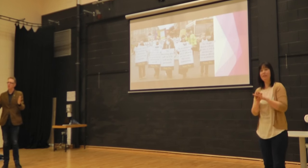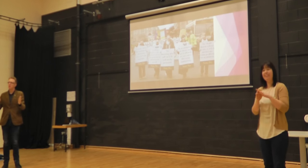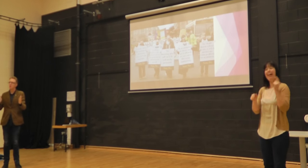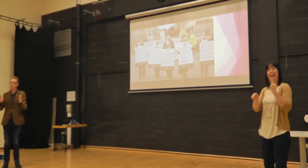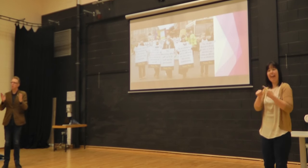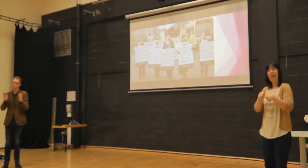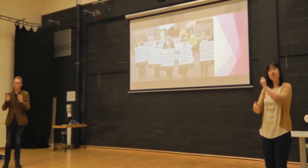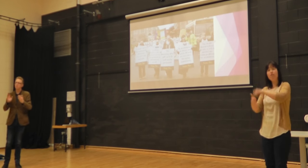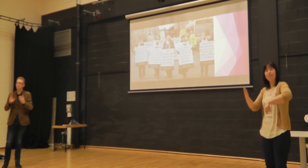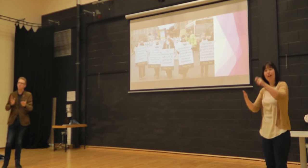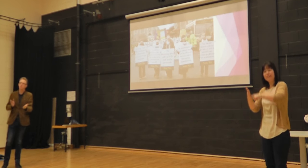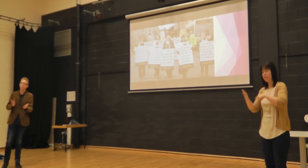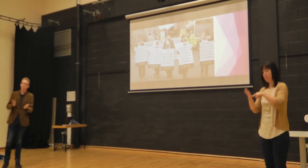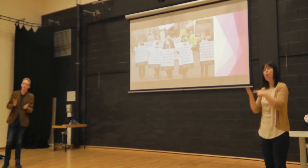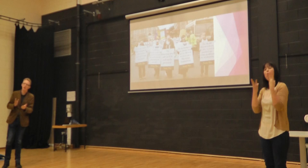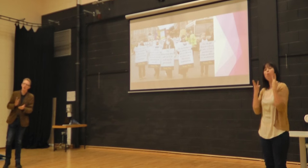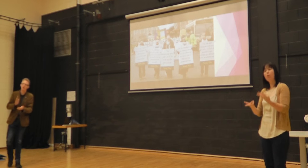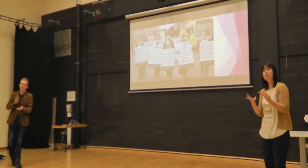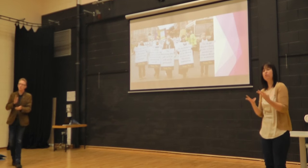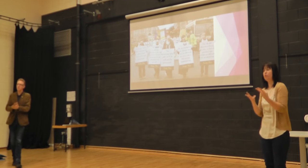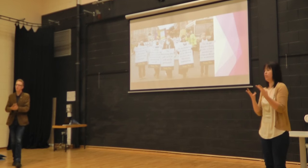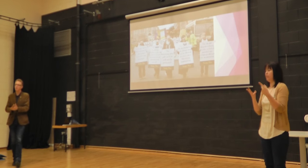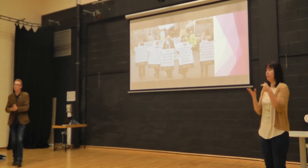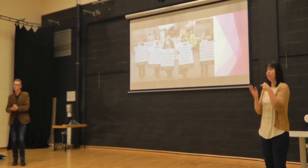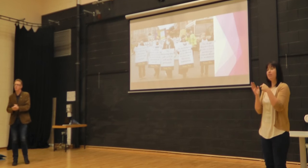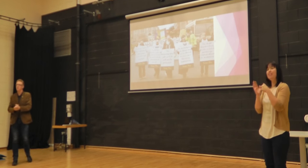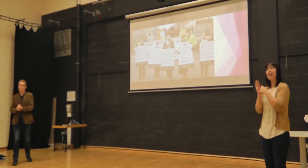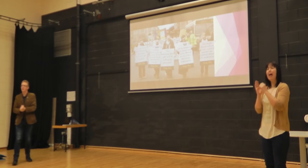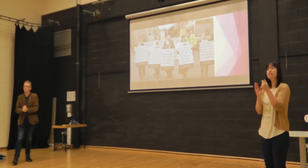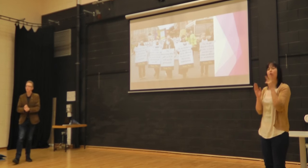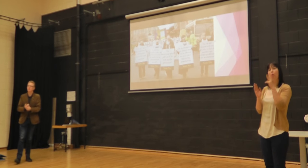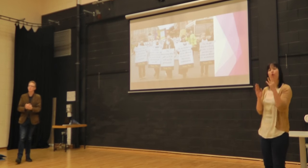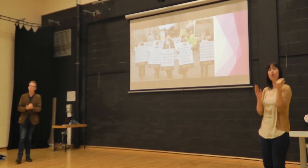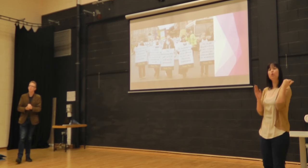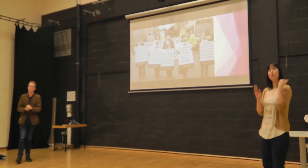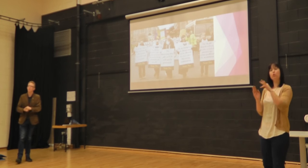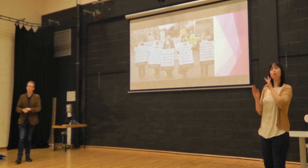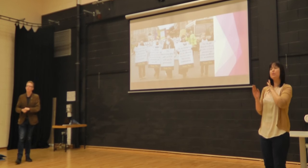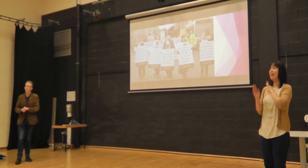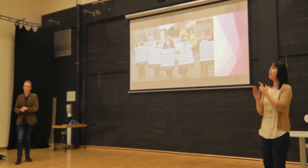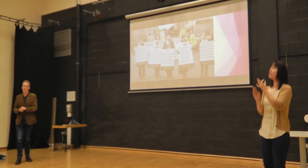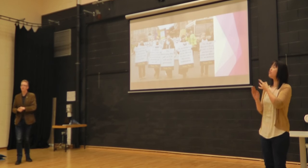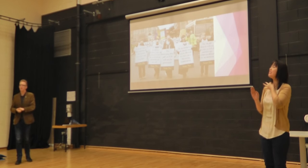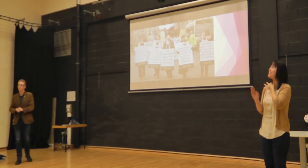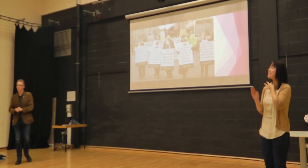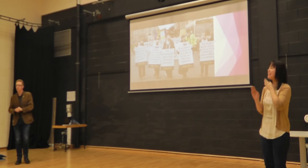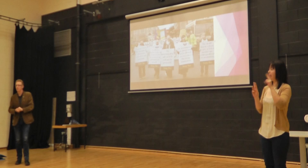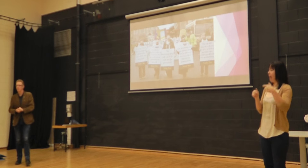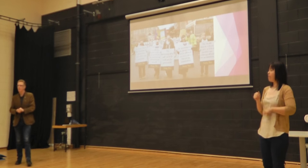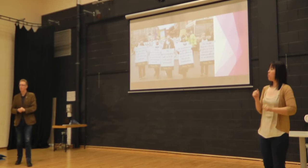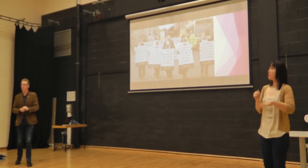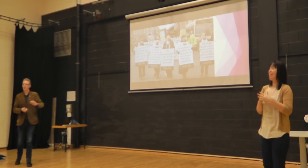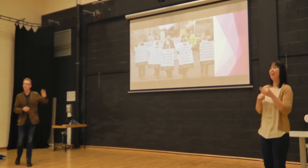referendum to try to remove suicide risk as a reason for having an